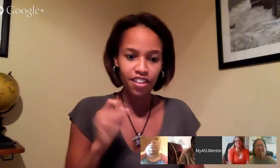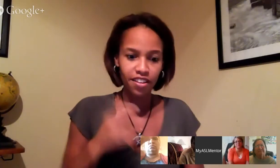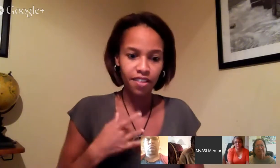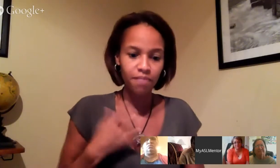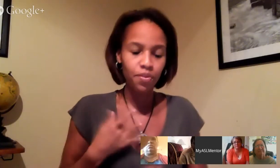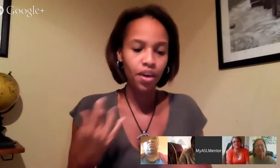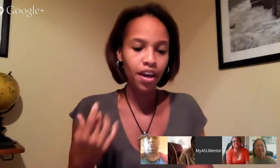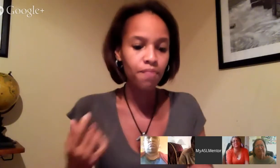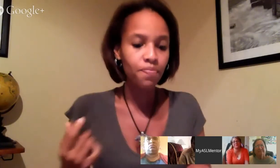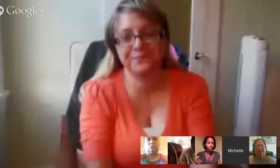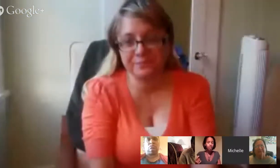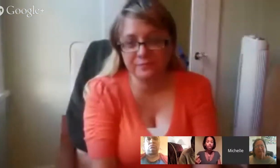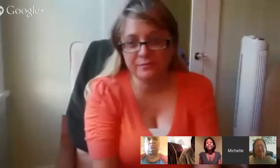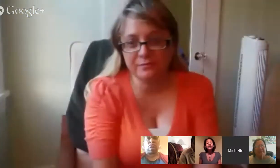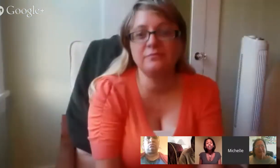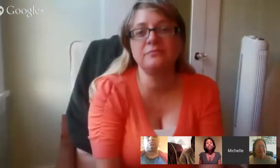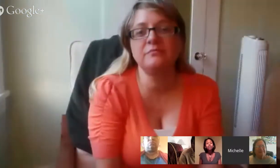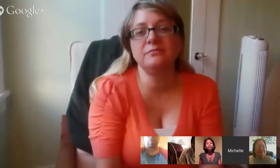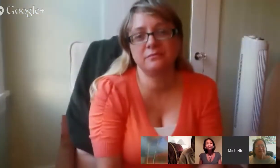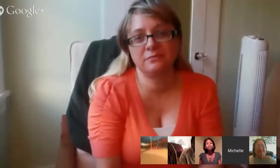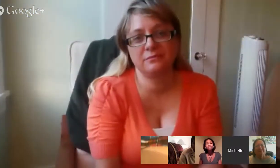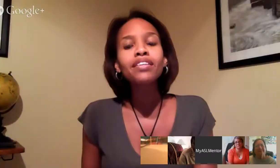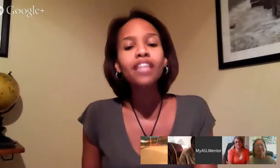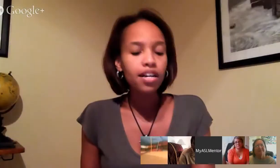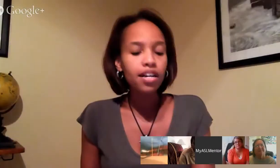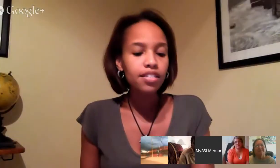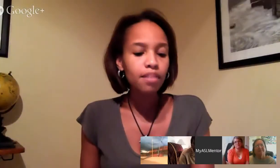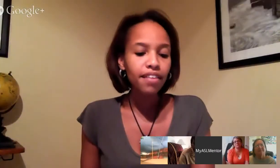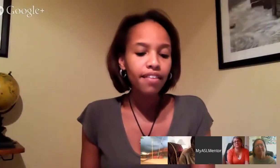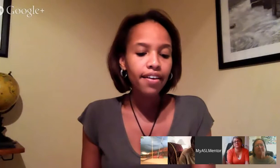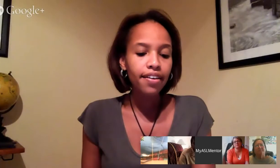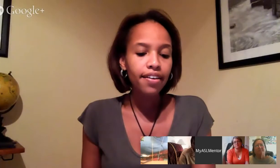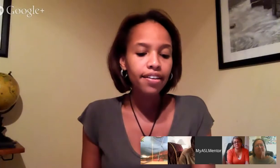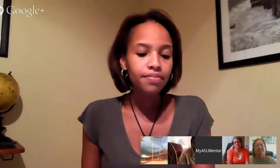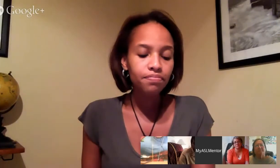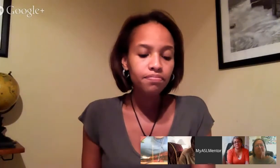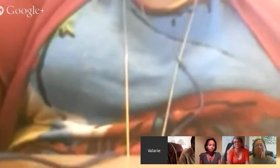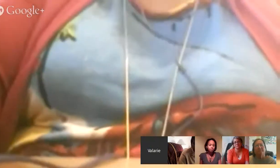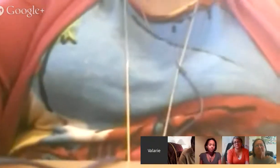feeling. Okay. It can also mean something like